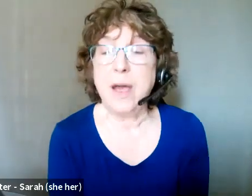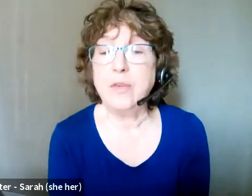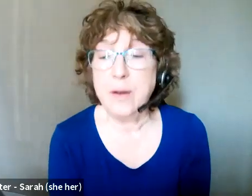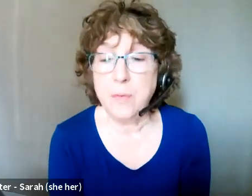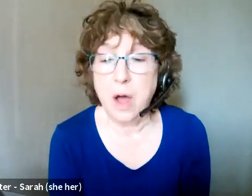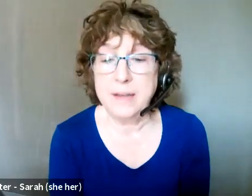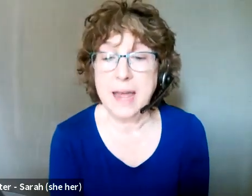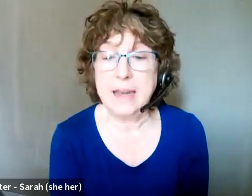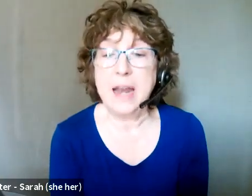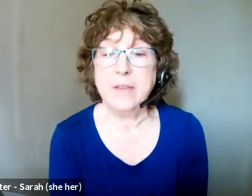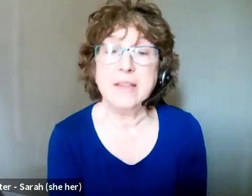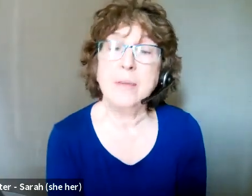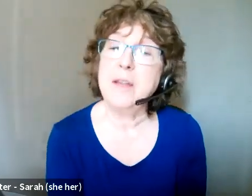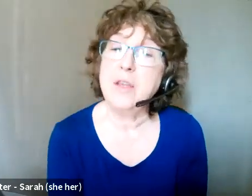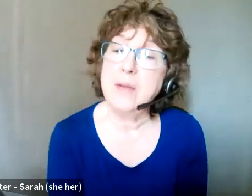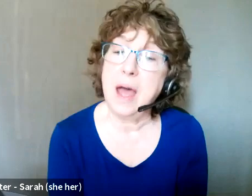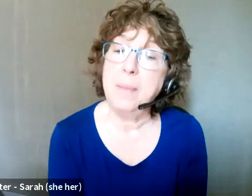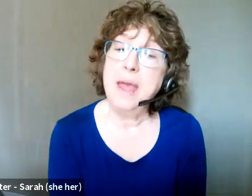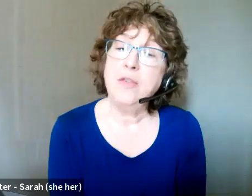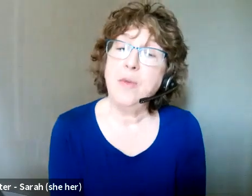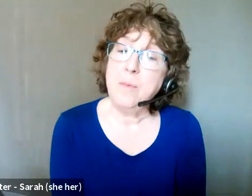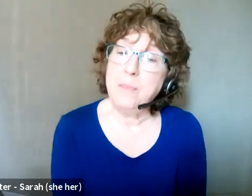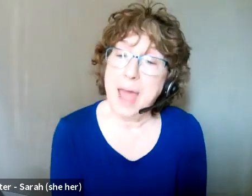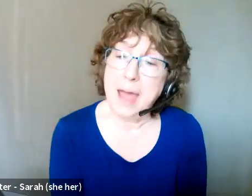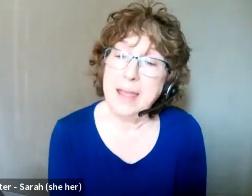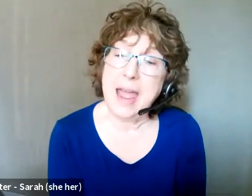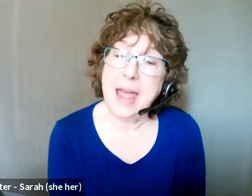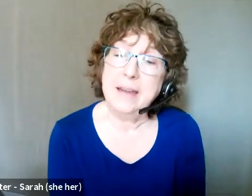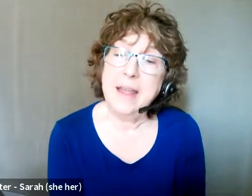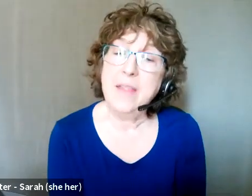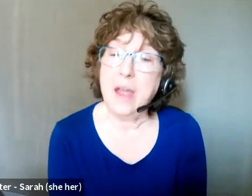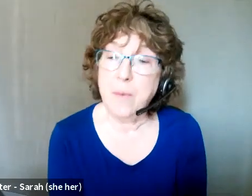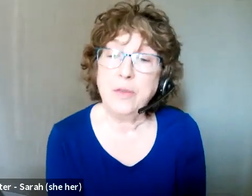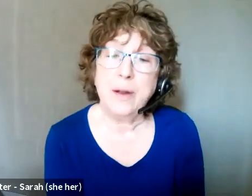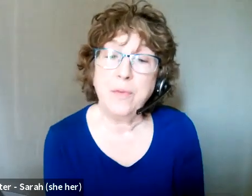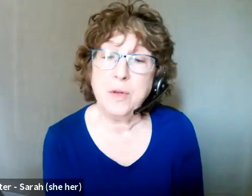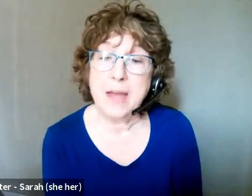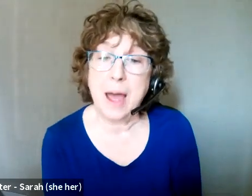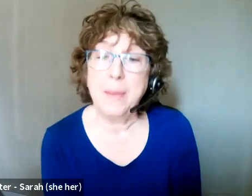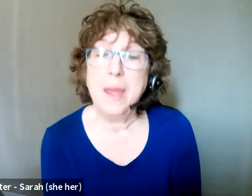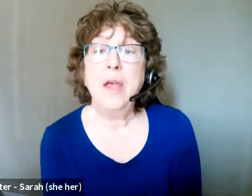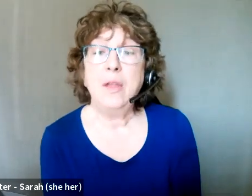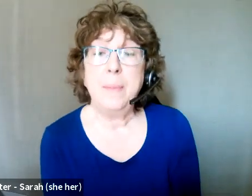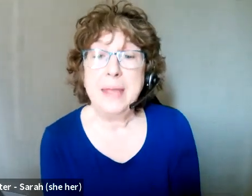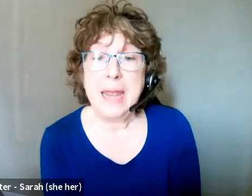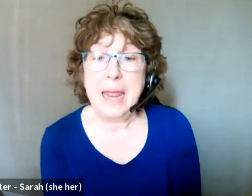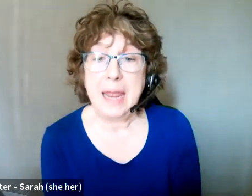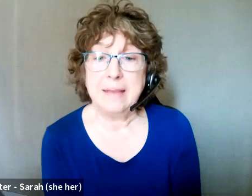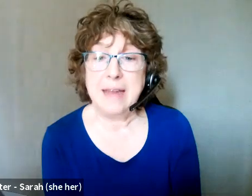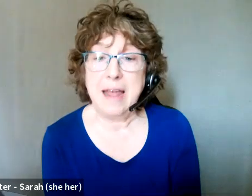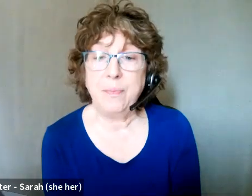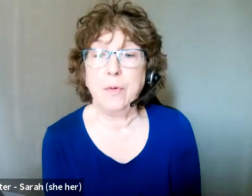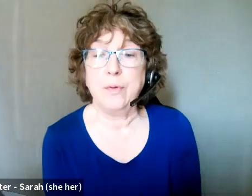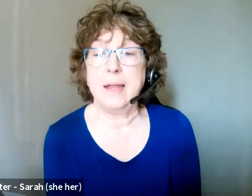And I was there for 3 years and I graduated from Gallaudet and I was accepted to the UW. So I moved back and I graduated from